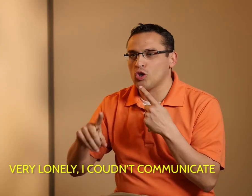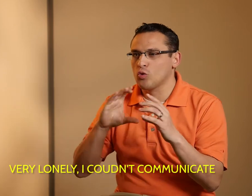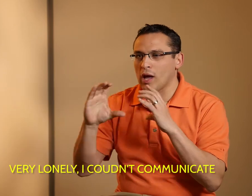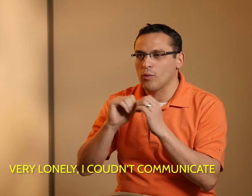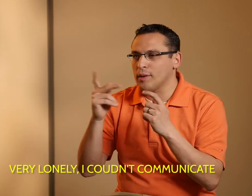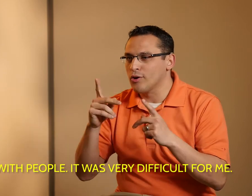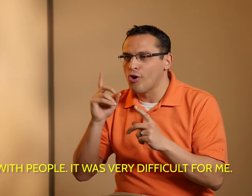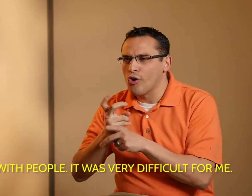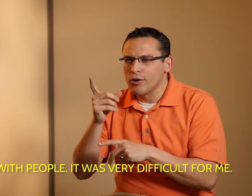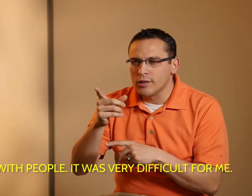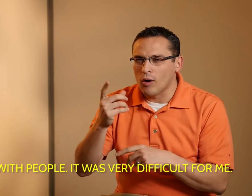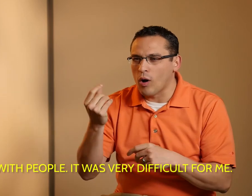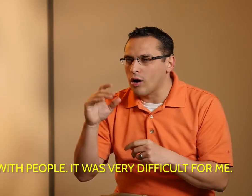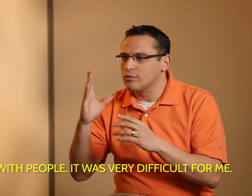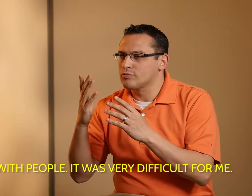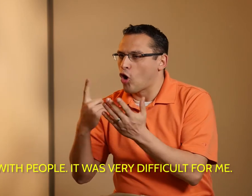couldn't communicate with people. It was very difficult for me.